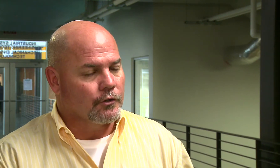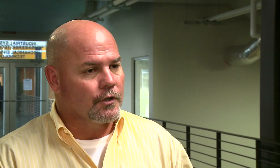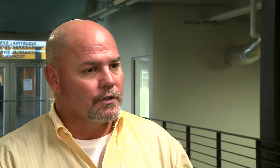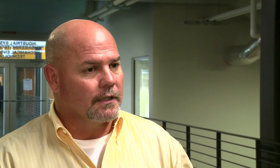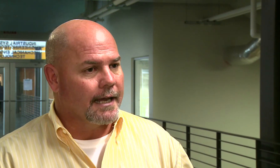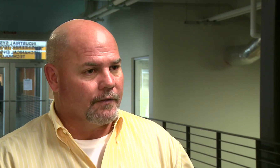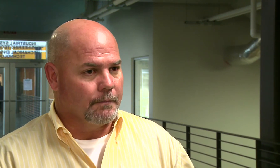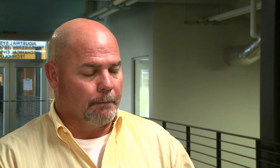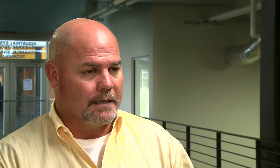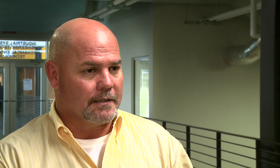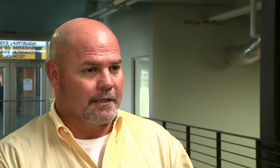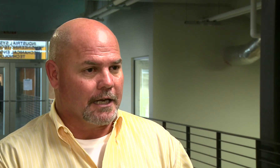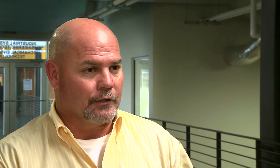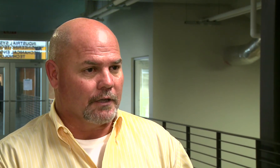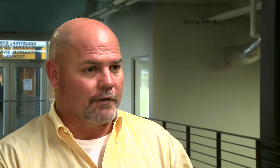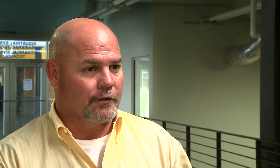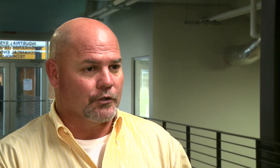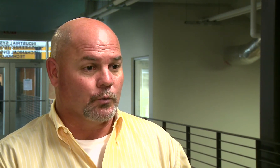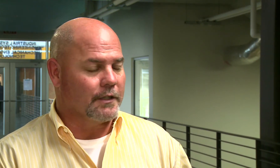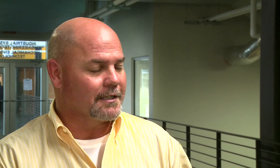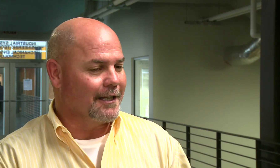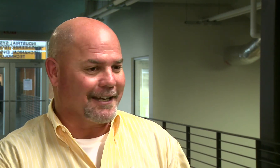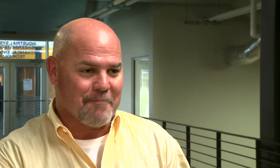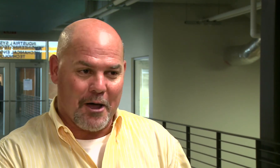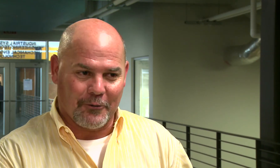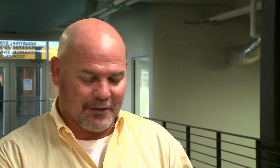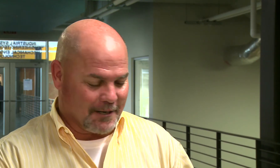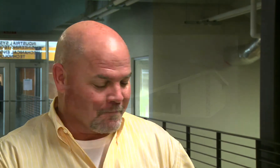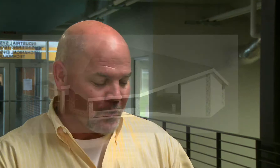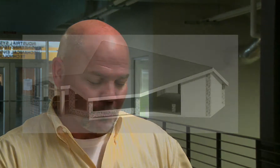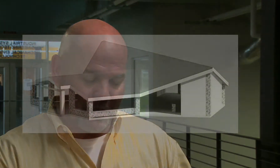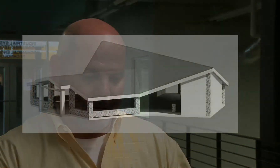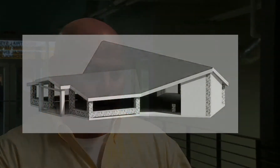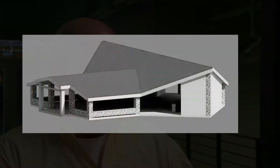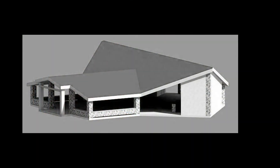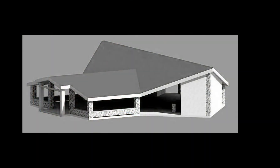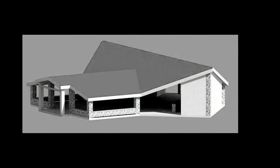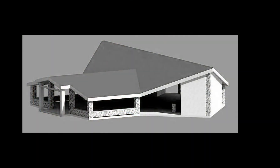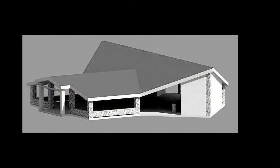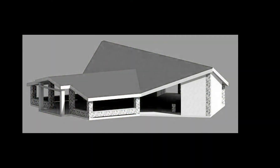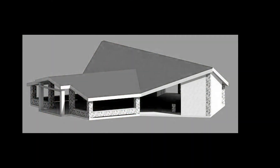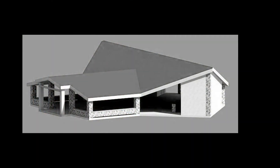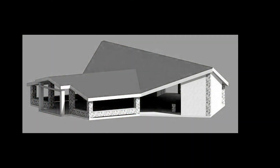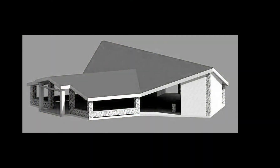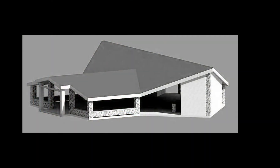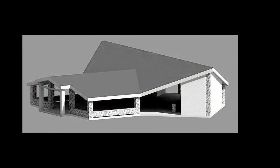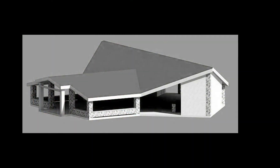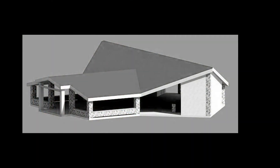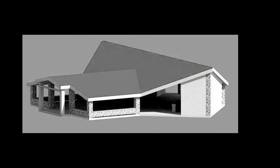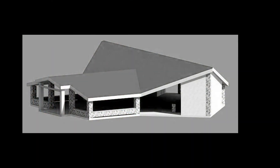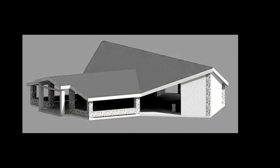them all together. So this allowed them to piece it together, and they've got this really slick model thing to where they can bring it up in 3D.